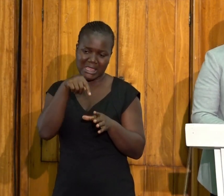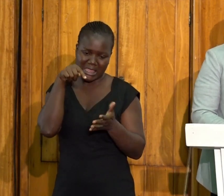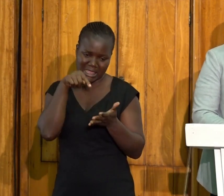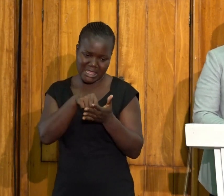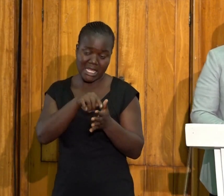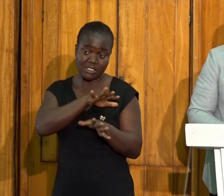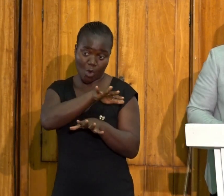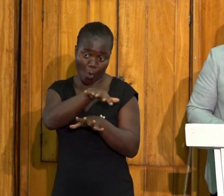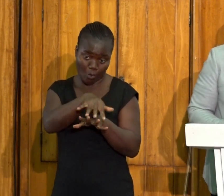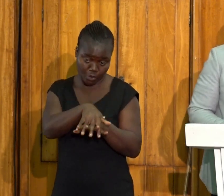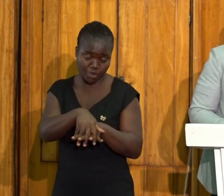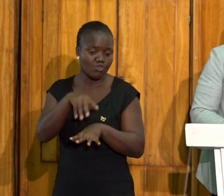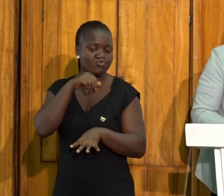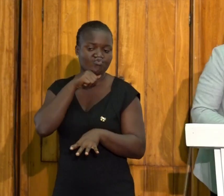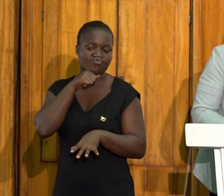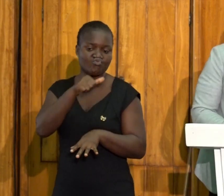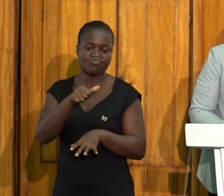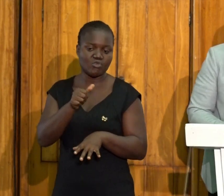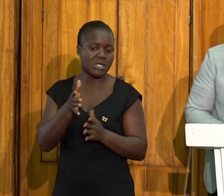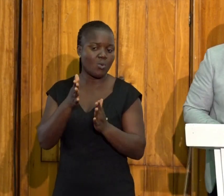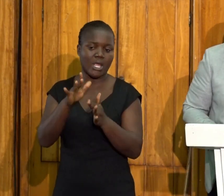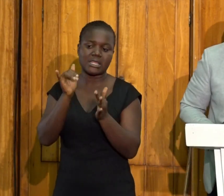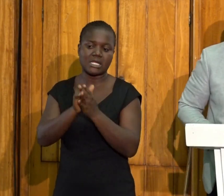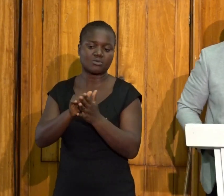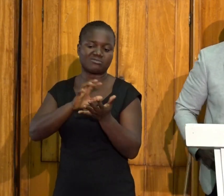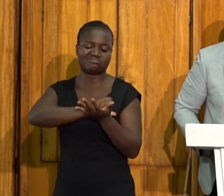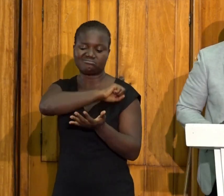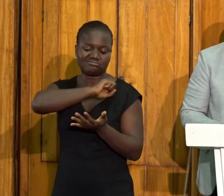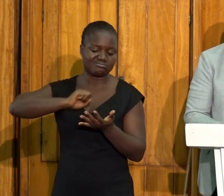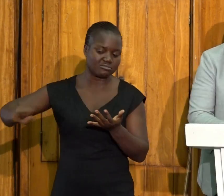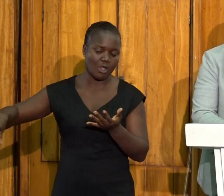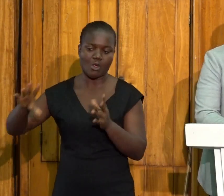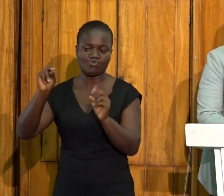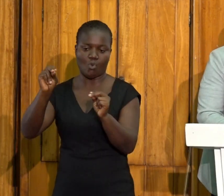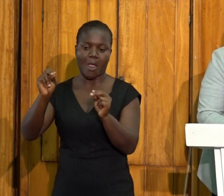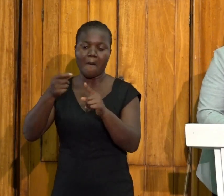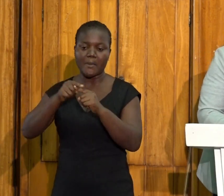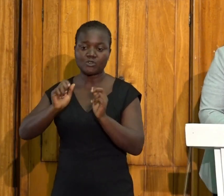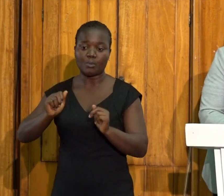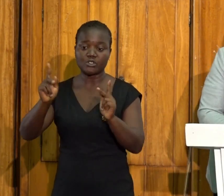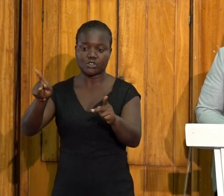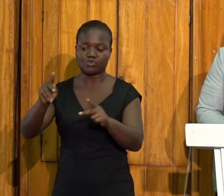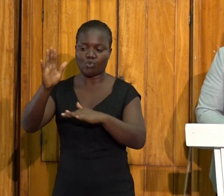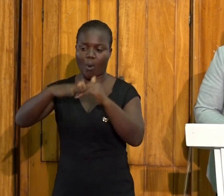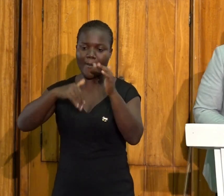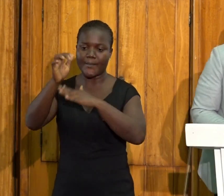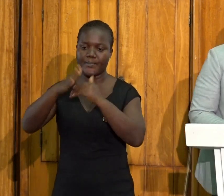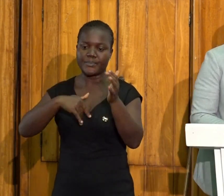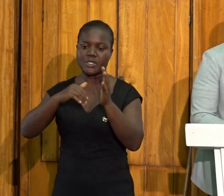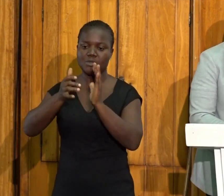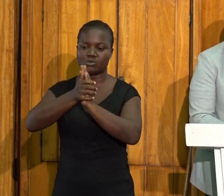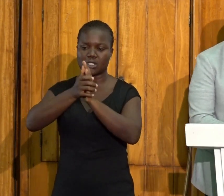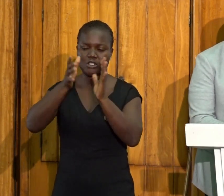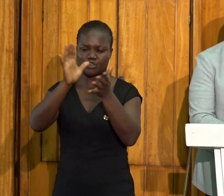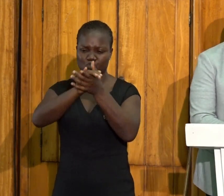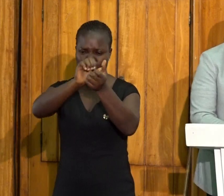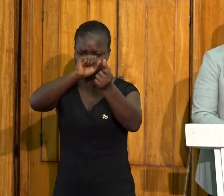inclusion is not a risk that we should avoid, but it's an opportunity to build trust, equity, and science